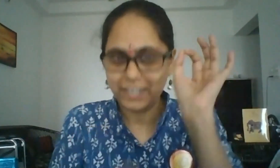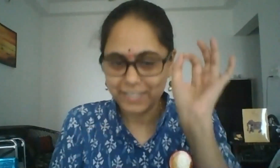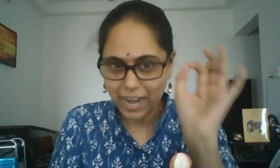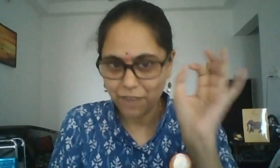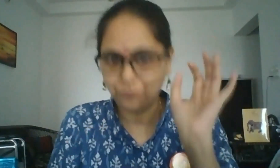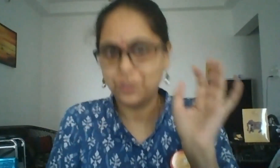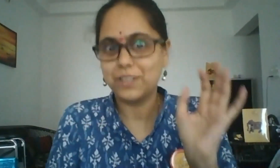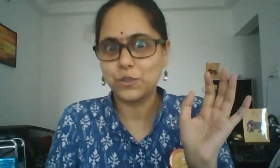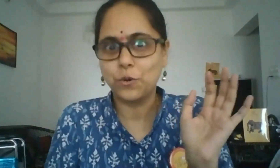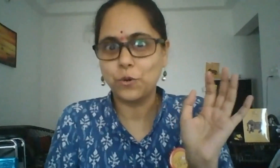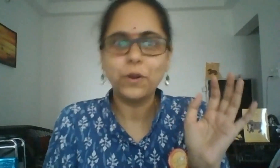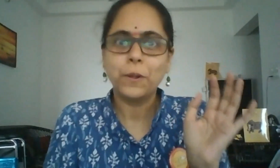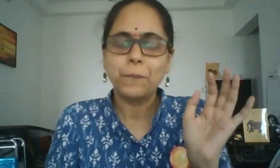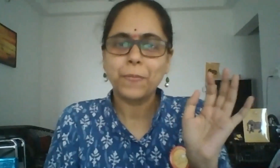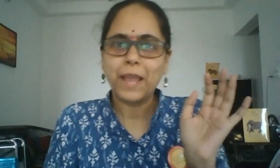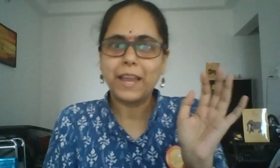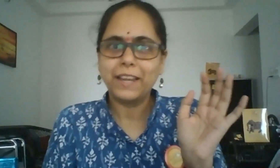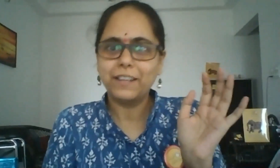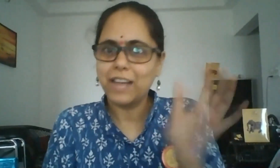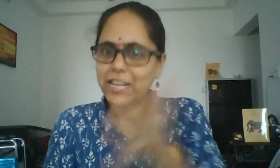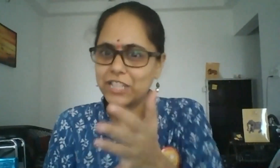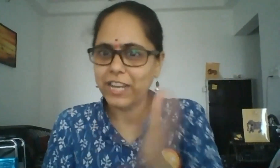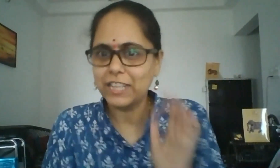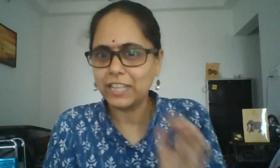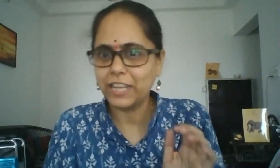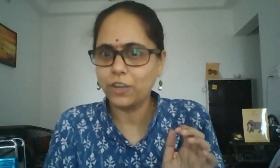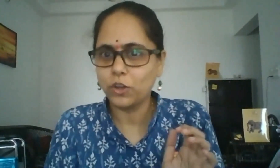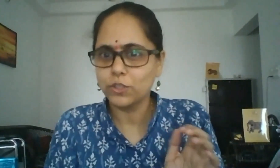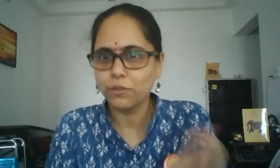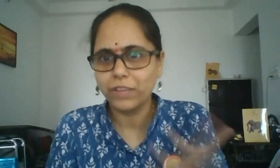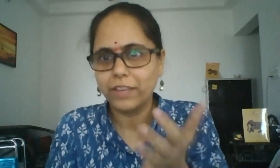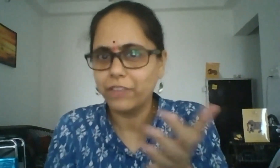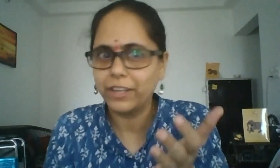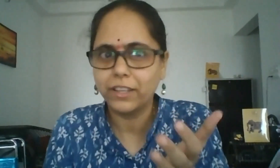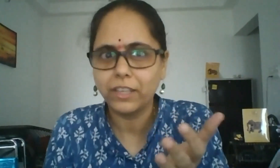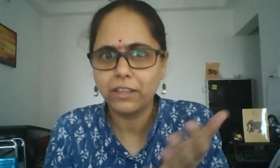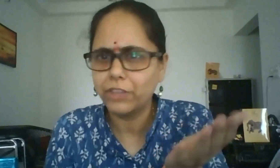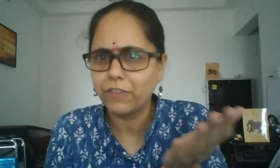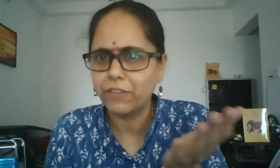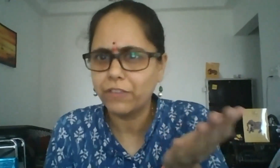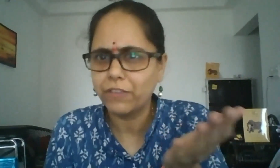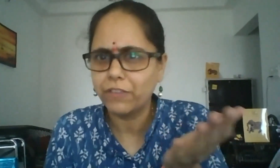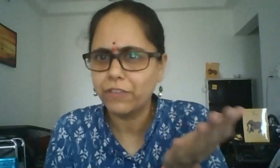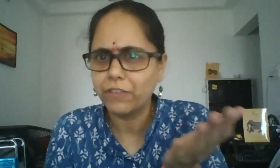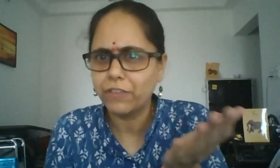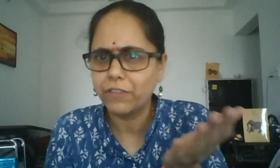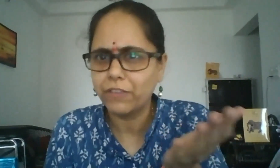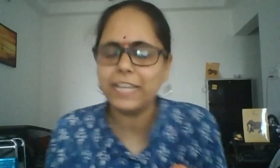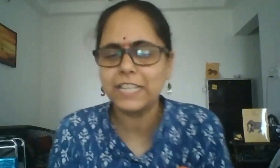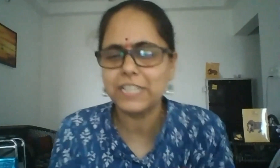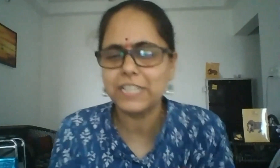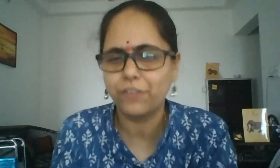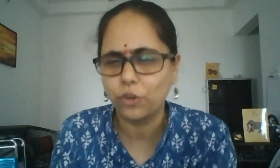at first go. And I'll share the link also with Venki, and then he can share with all of